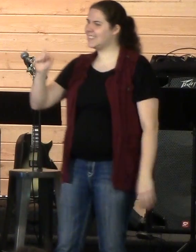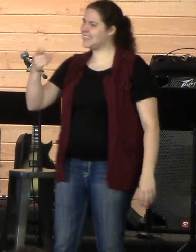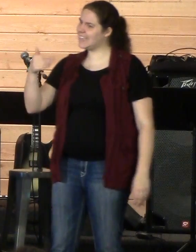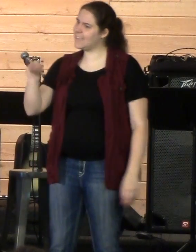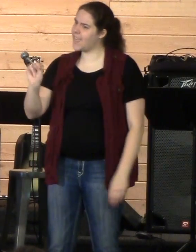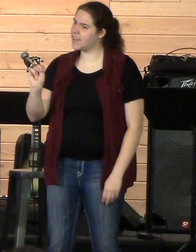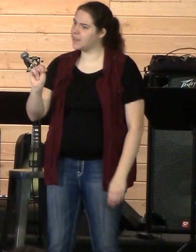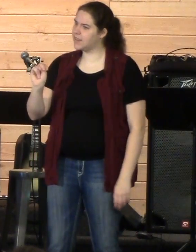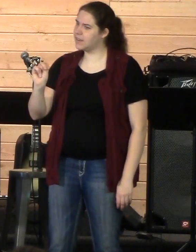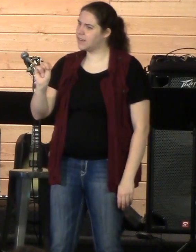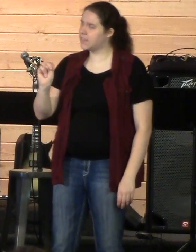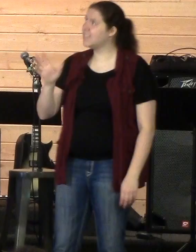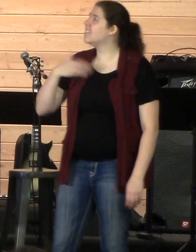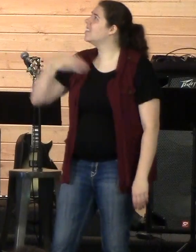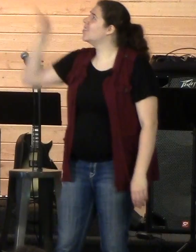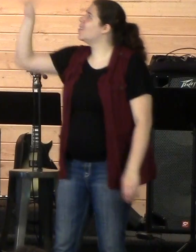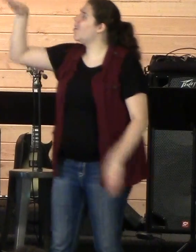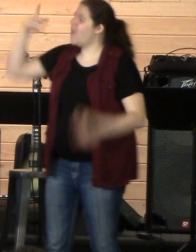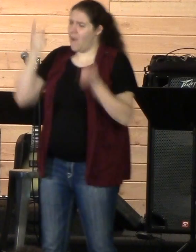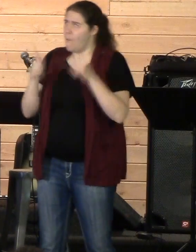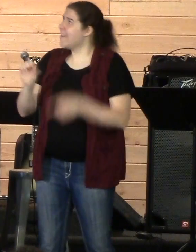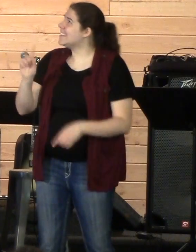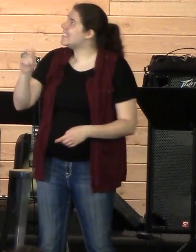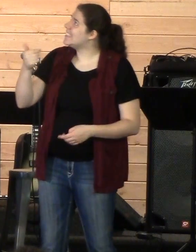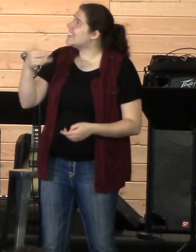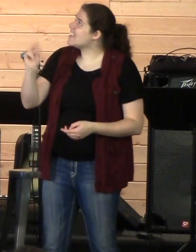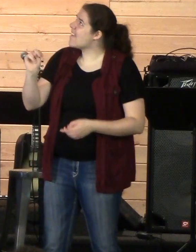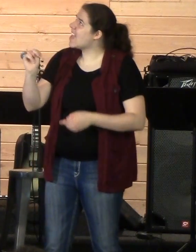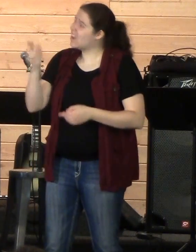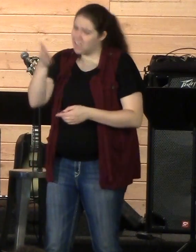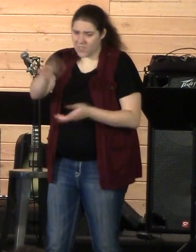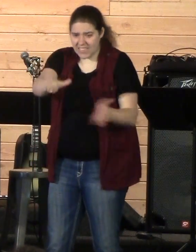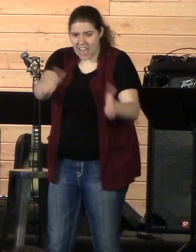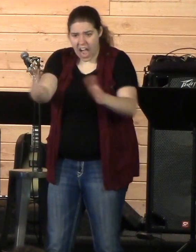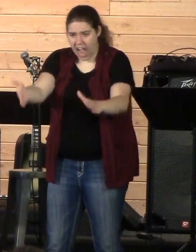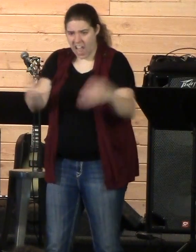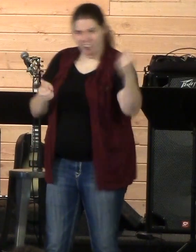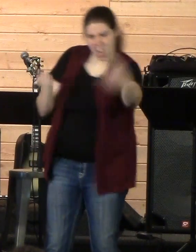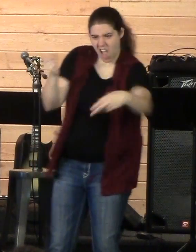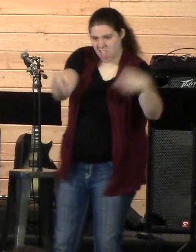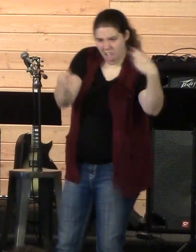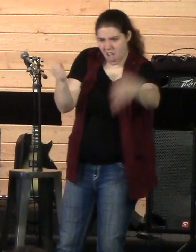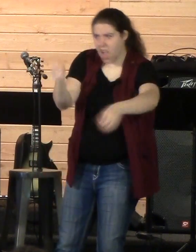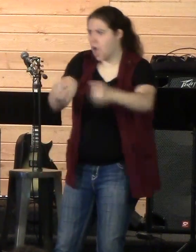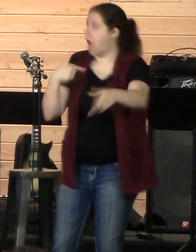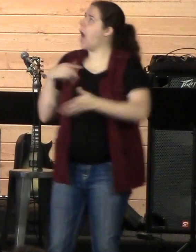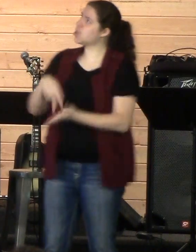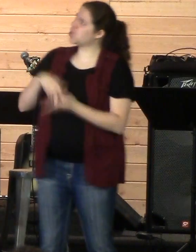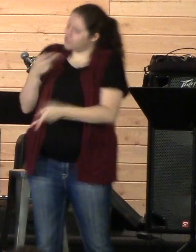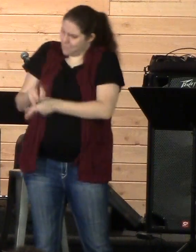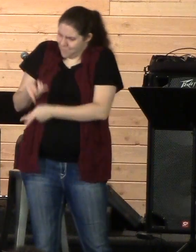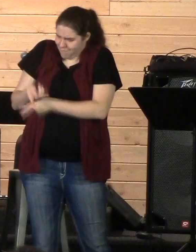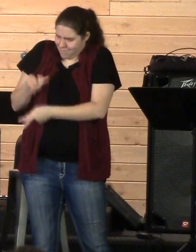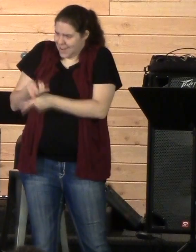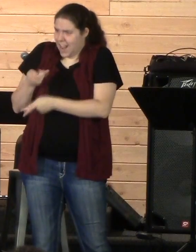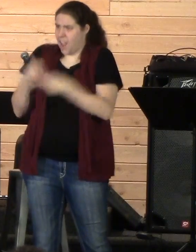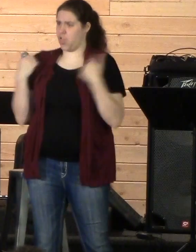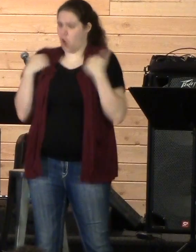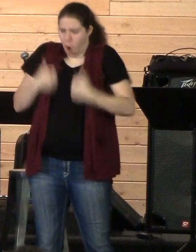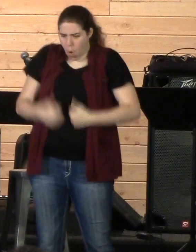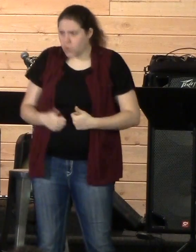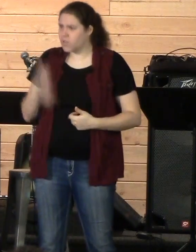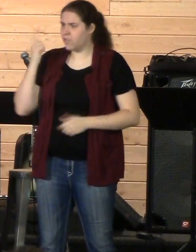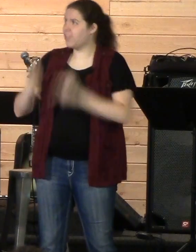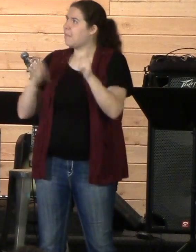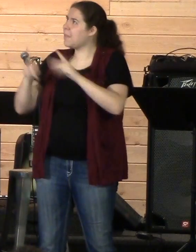I stood and gave my approval guarding the clothes of those who were killing him. And the Lord said to me, go, and